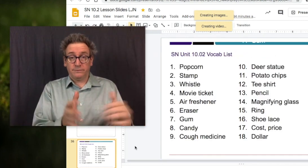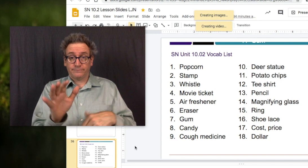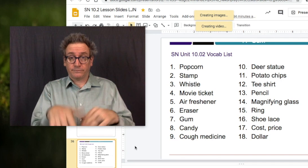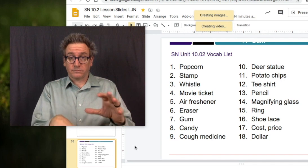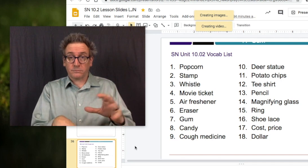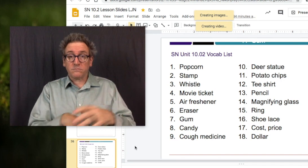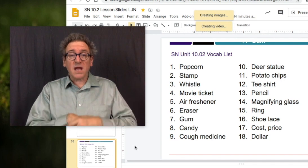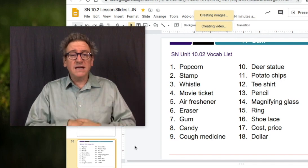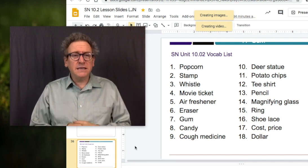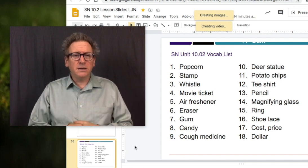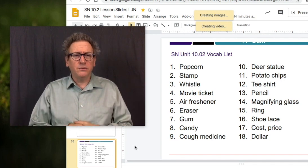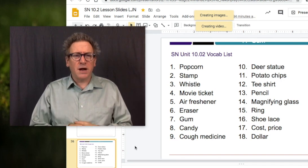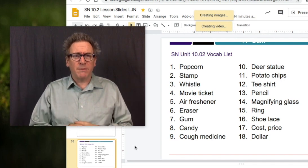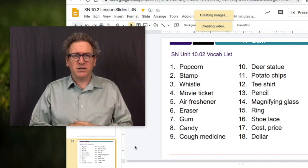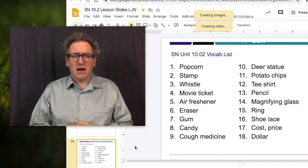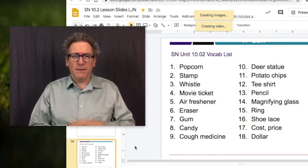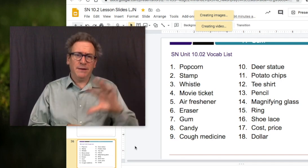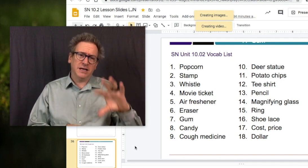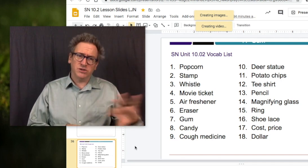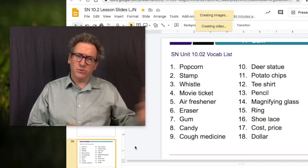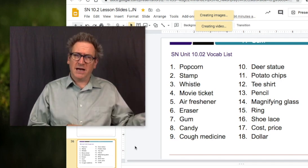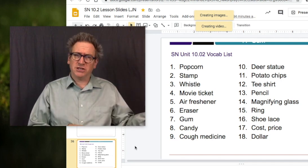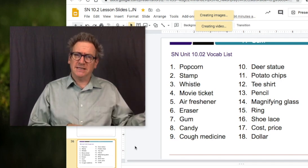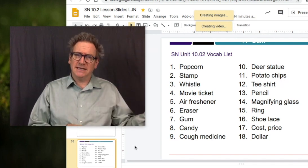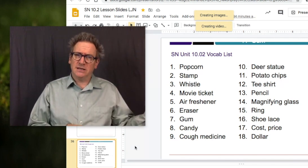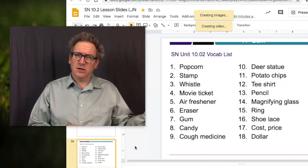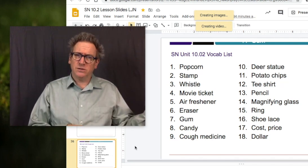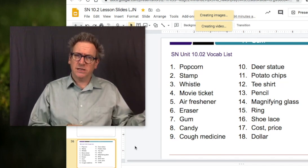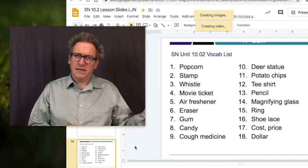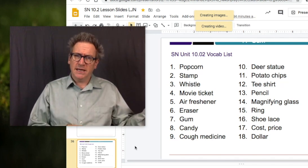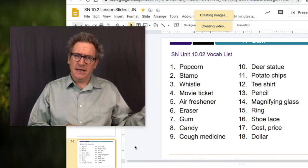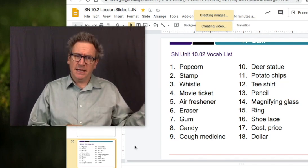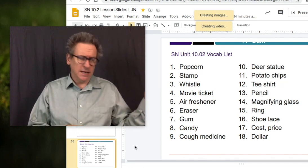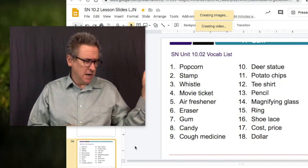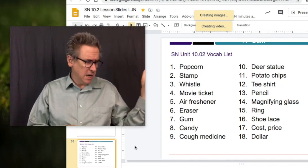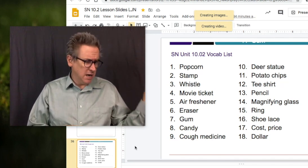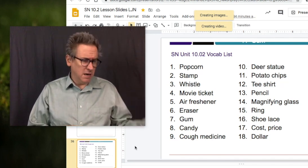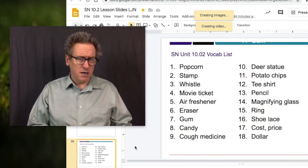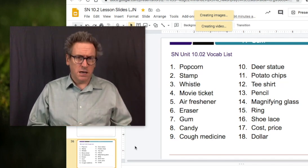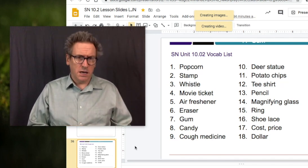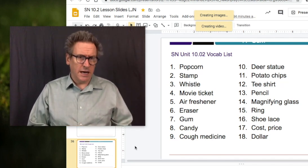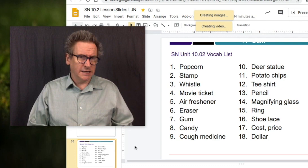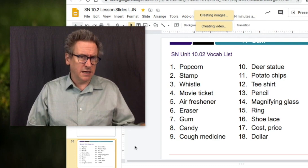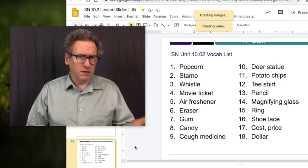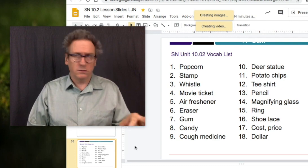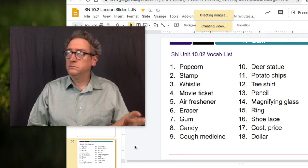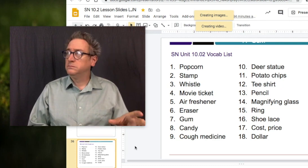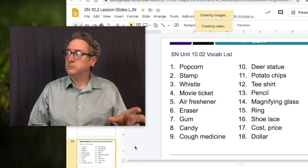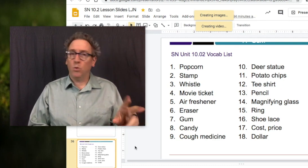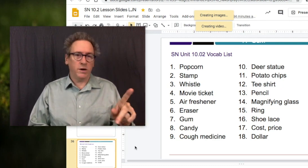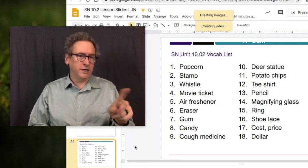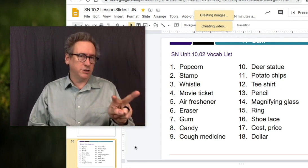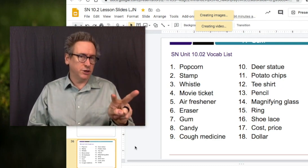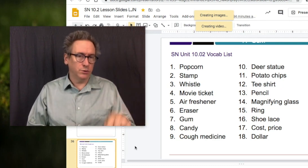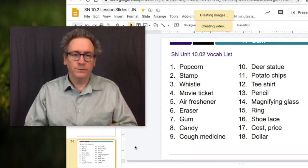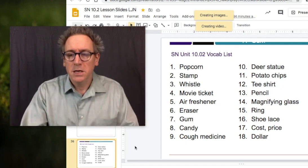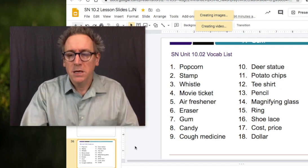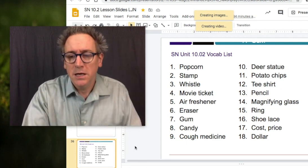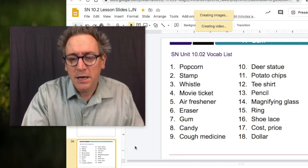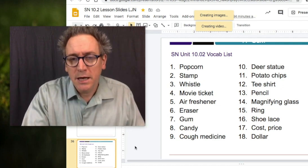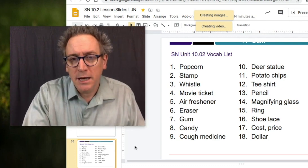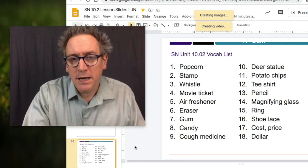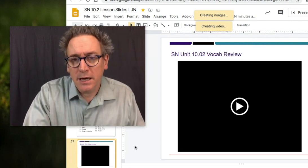book. I didn't include how much and how many because we actually did those in ASL 1 and 2.